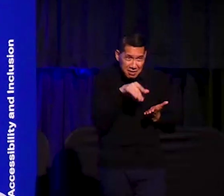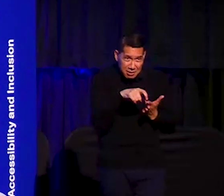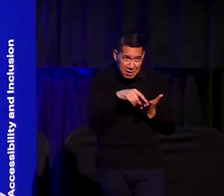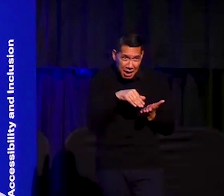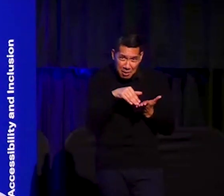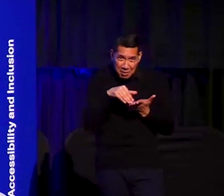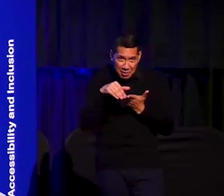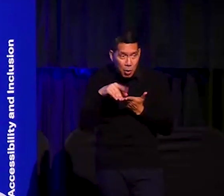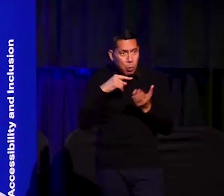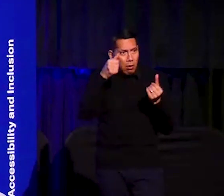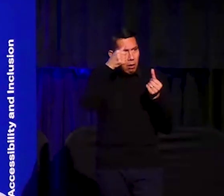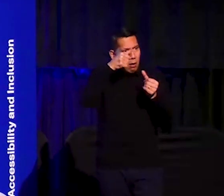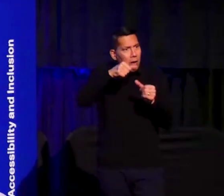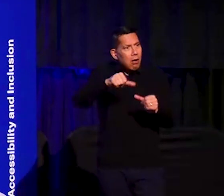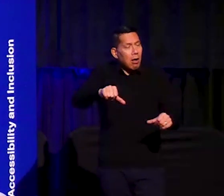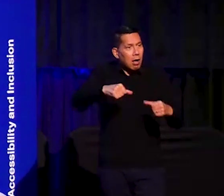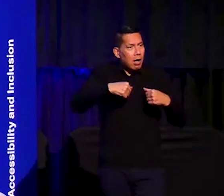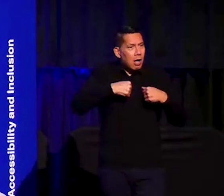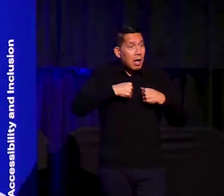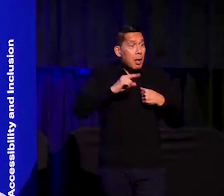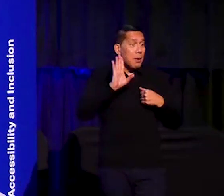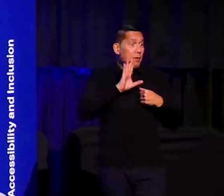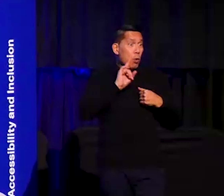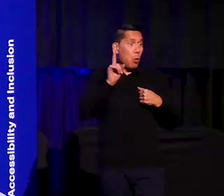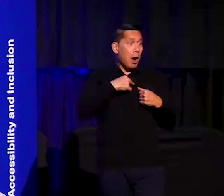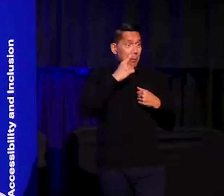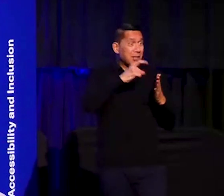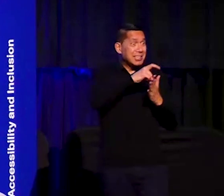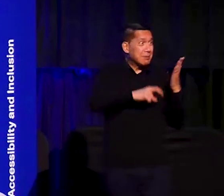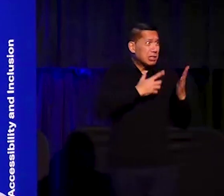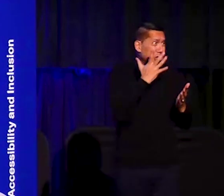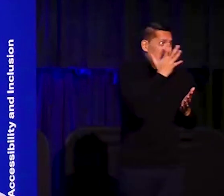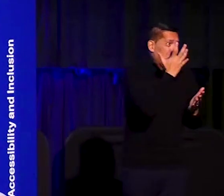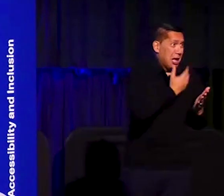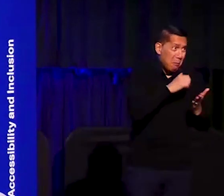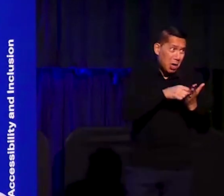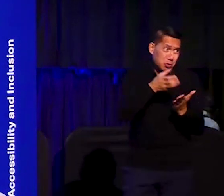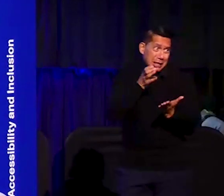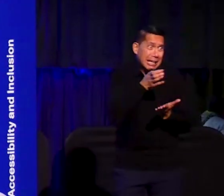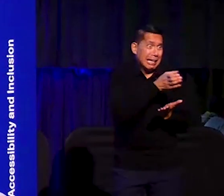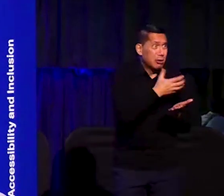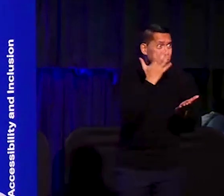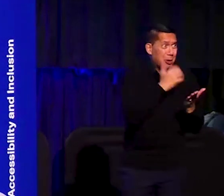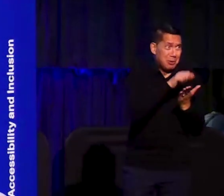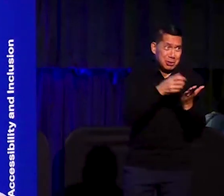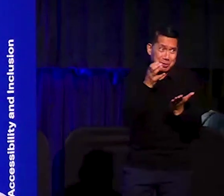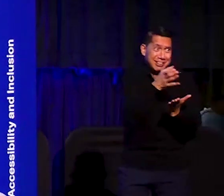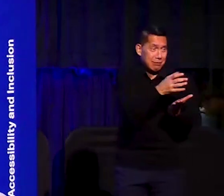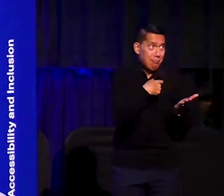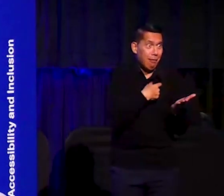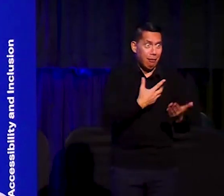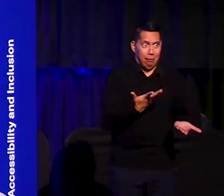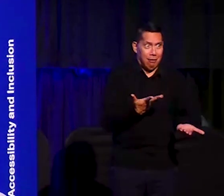of money that I spend on apology drinks for my disabled colleagues, after walking them into doorways, or